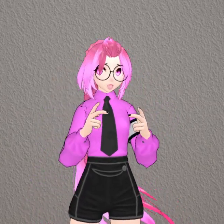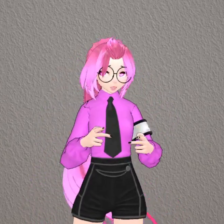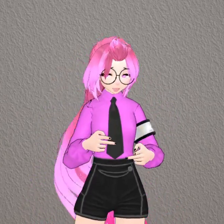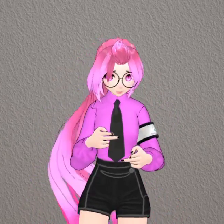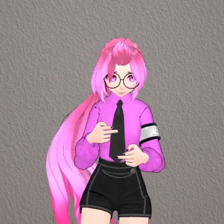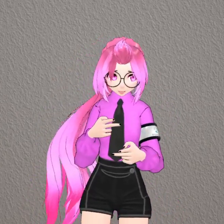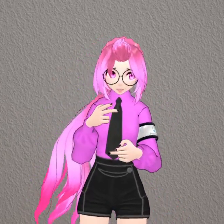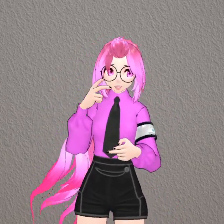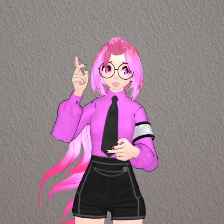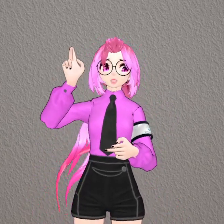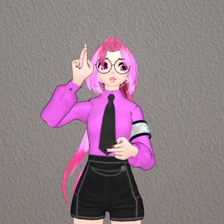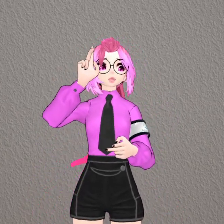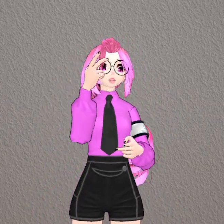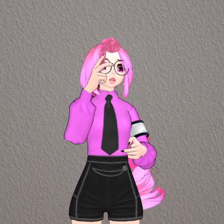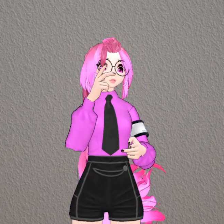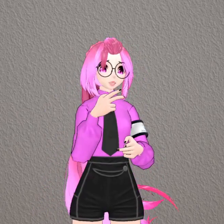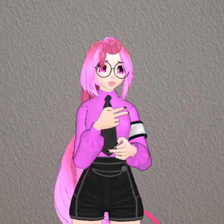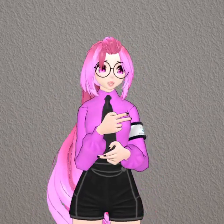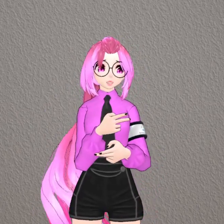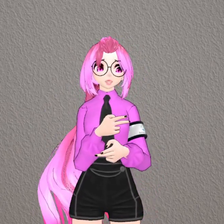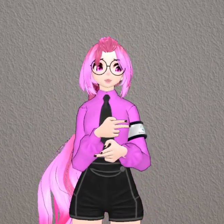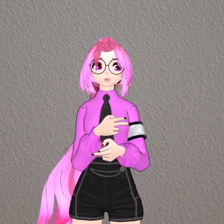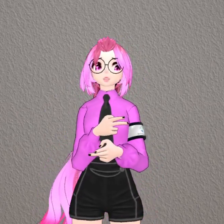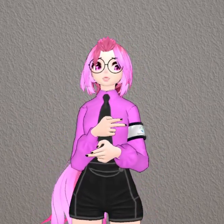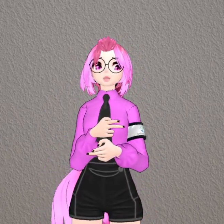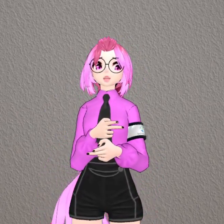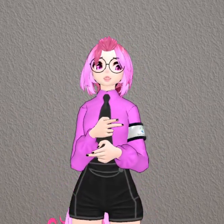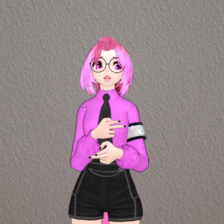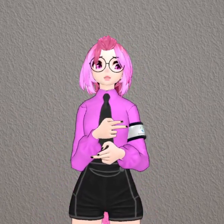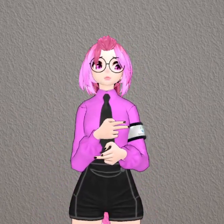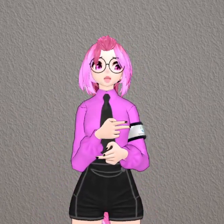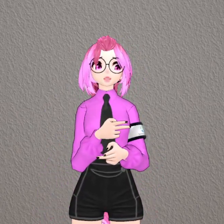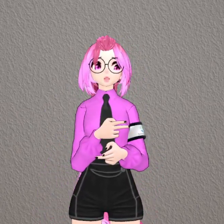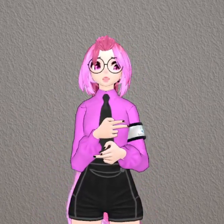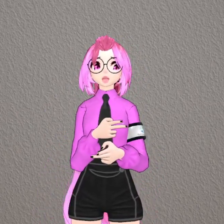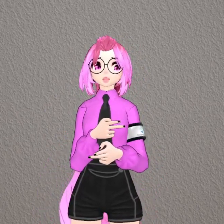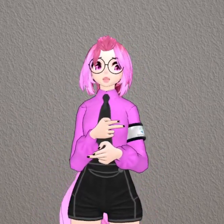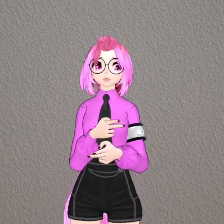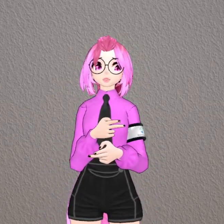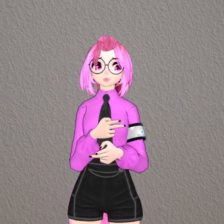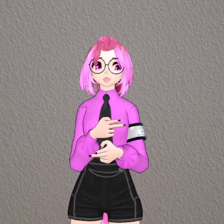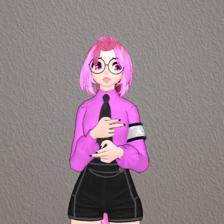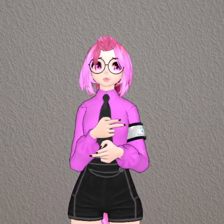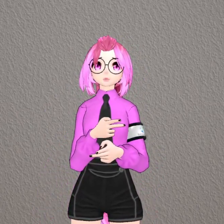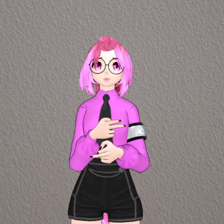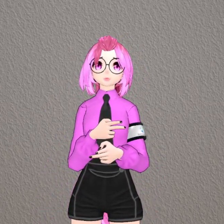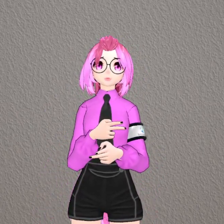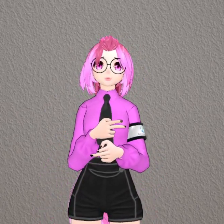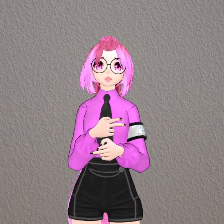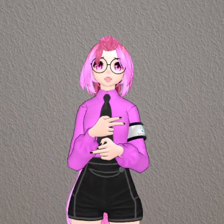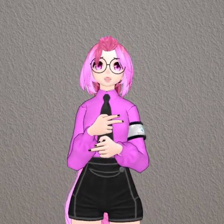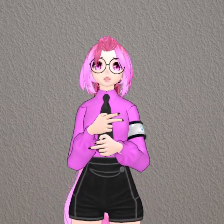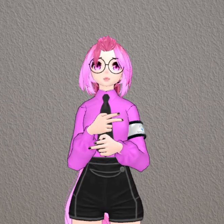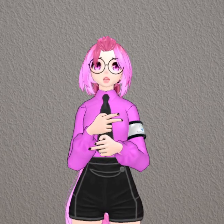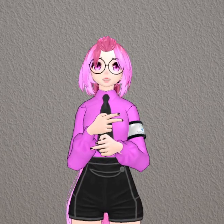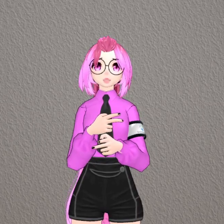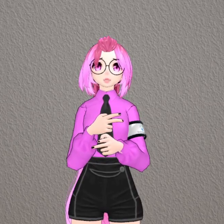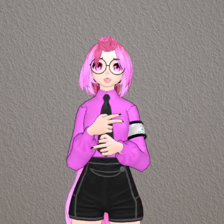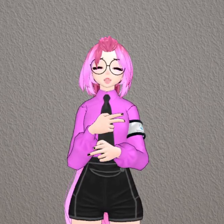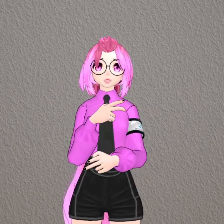bit. And we're going to start with your dominant hand resting on top of your non-dominant hand. And then watch this magic